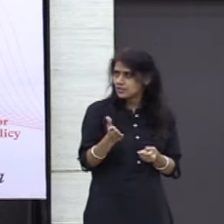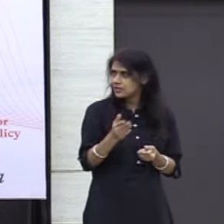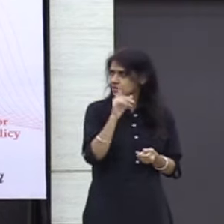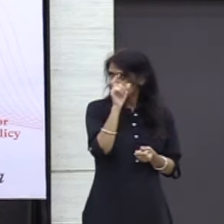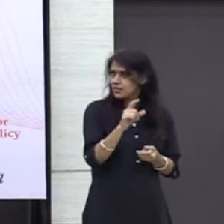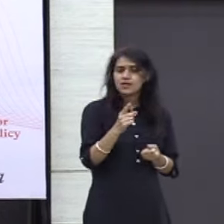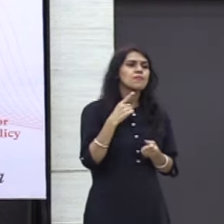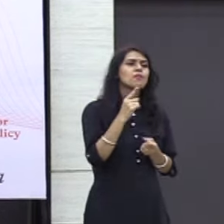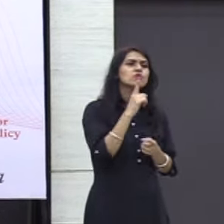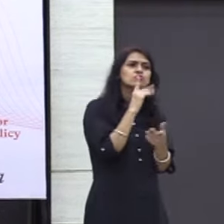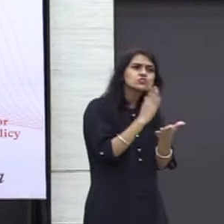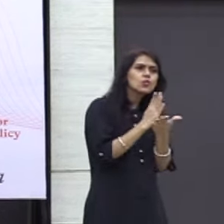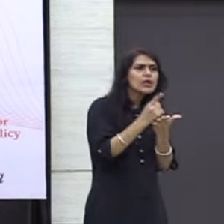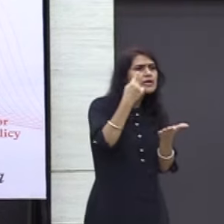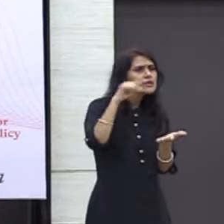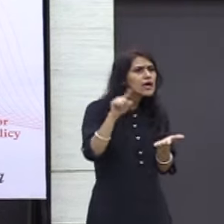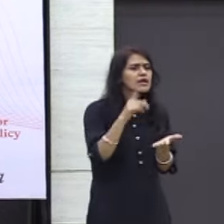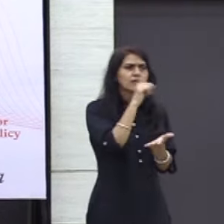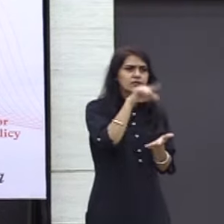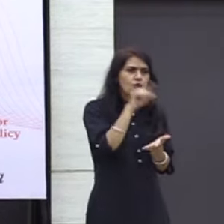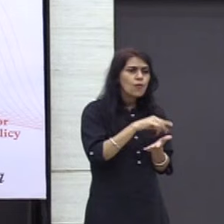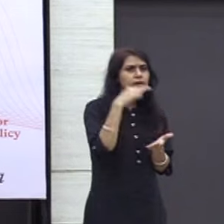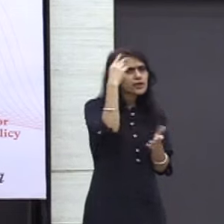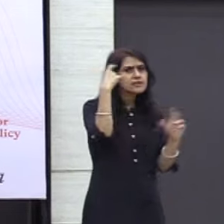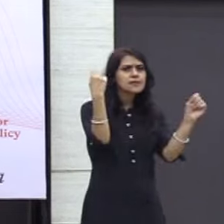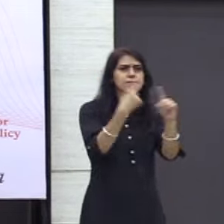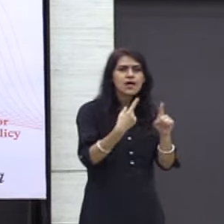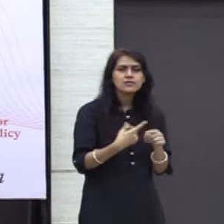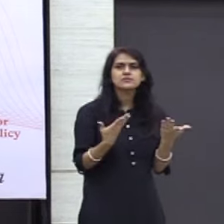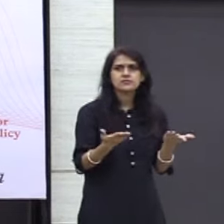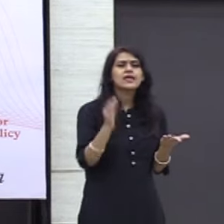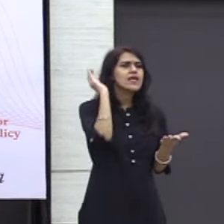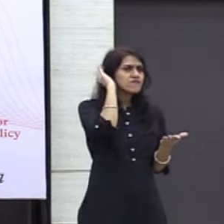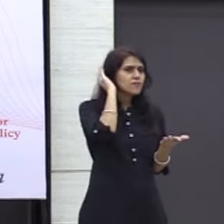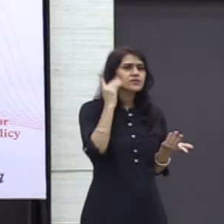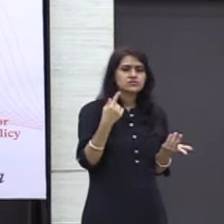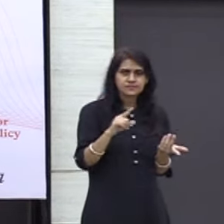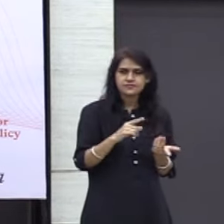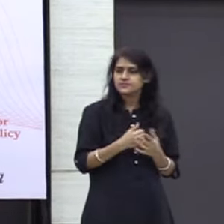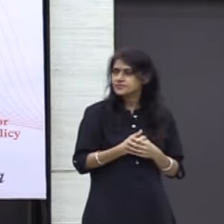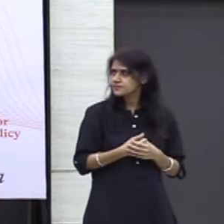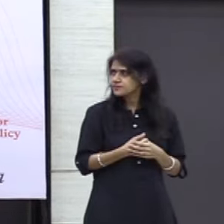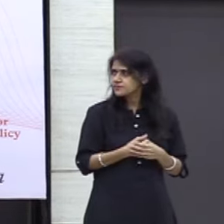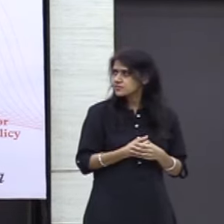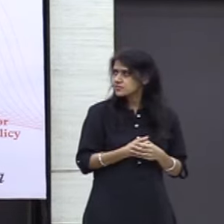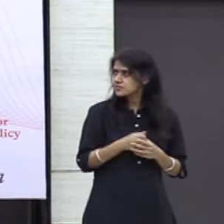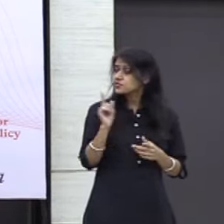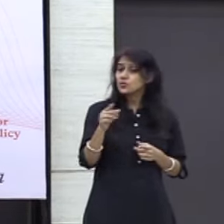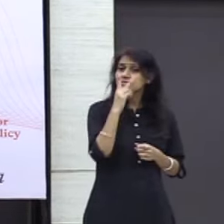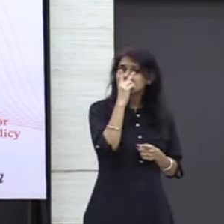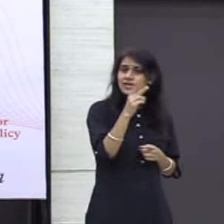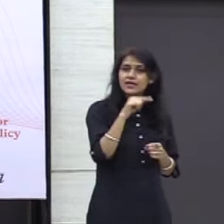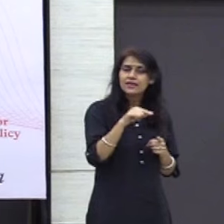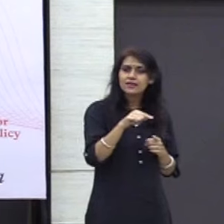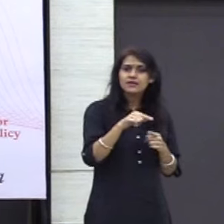statute, whether it's reasonable suspicion, what is reasonable. Tentable of information. That's right. And you could see this even in a